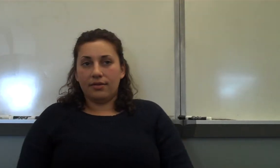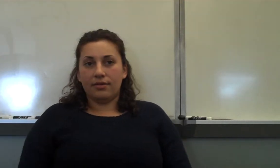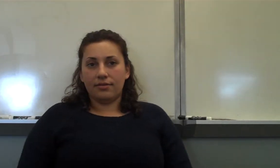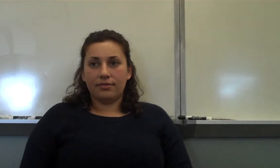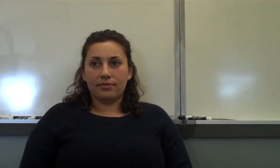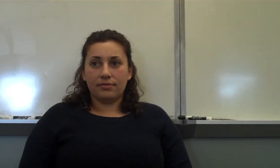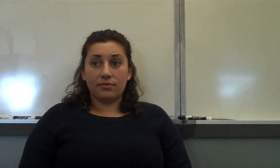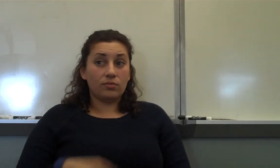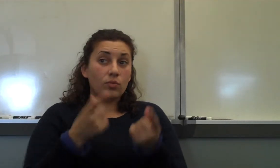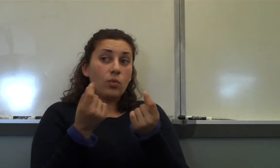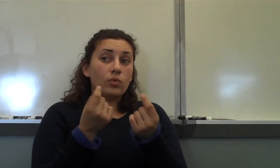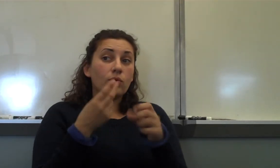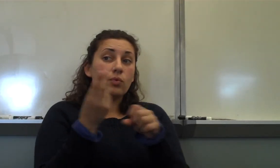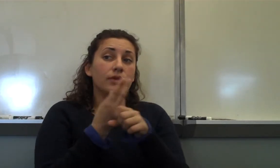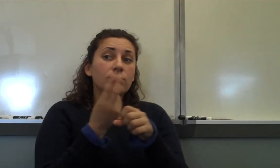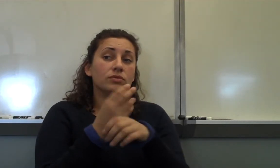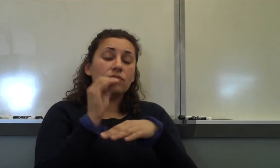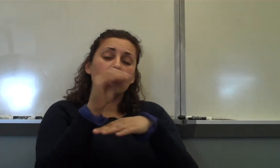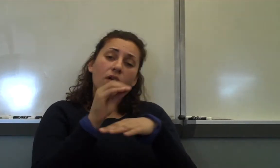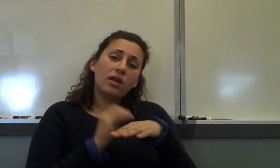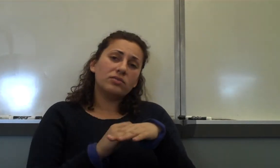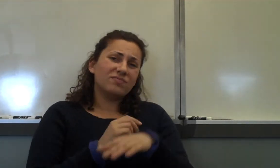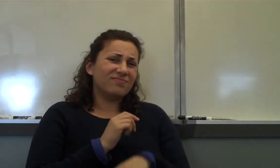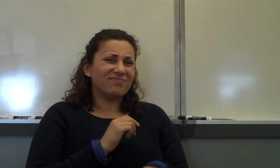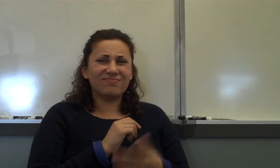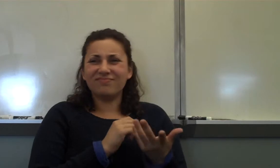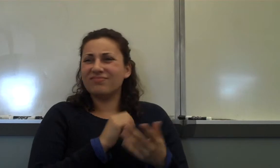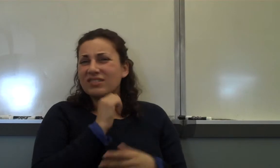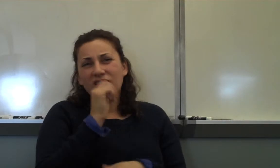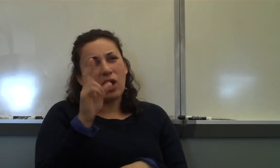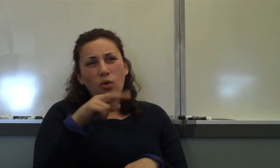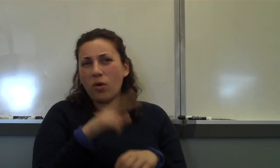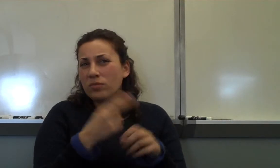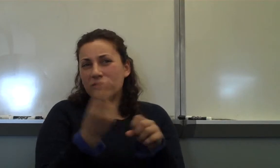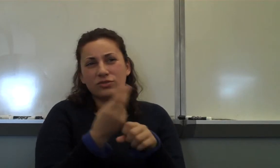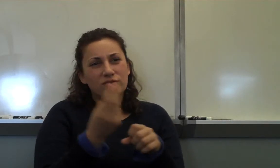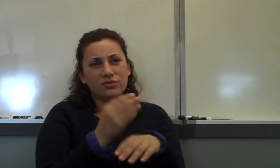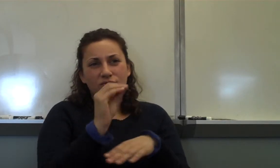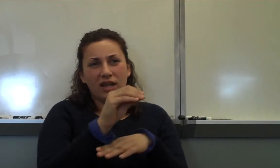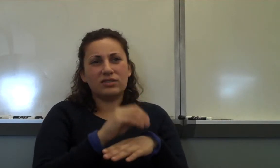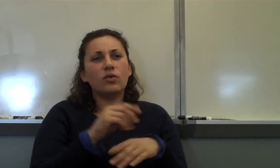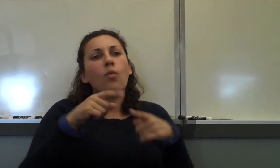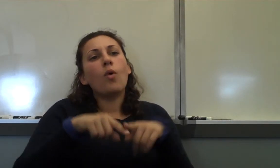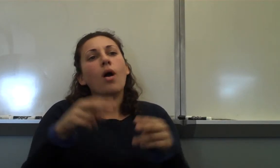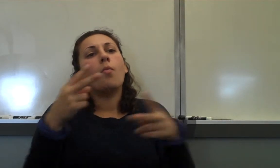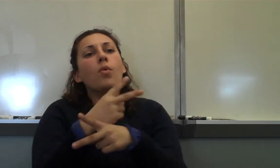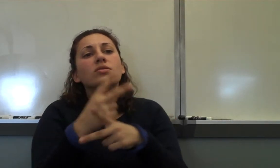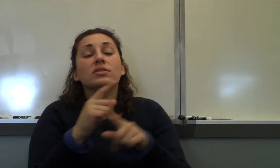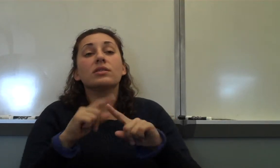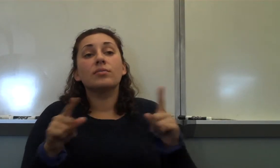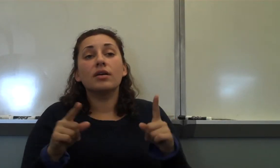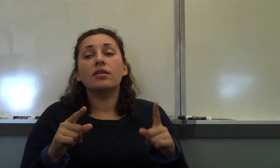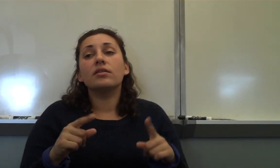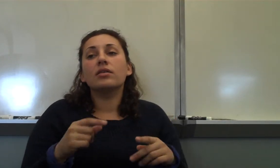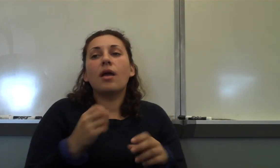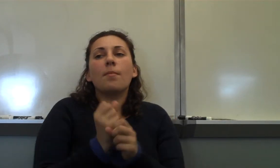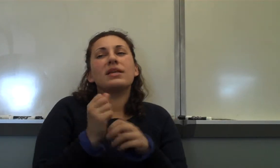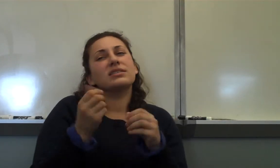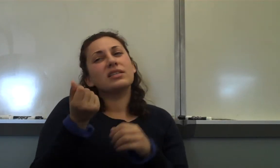through fractions, and that's not what you usually do when you're multiplying decimals, but it just justifies the whole process. Basically what